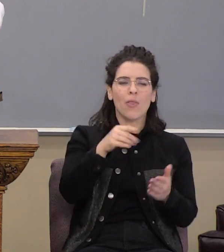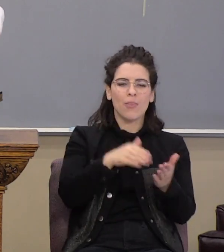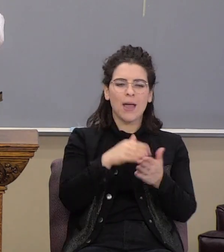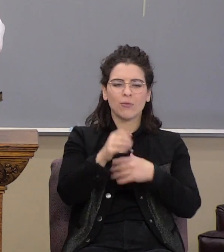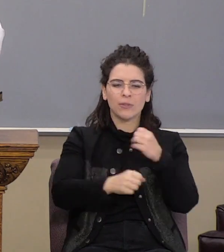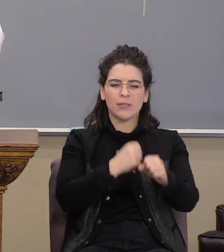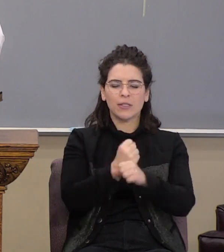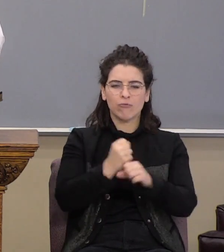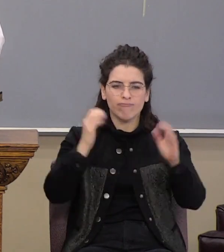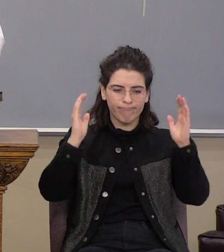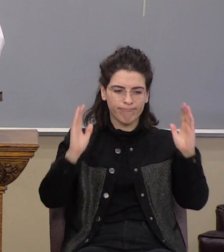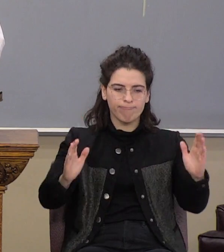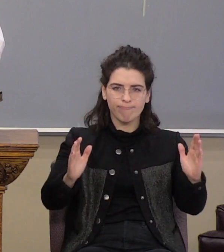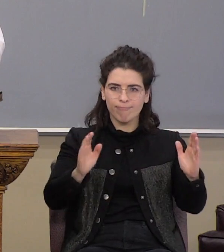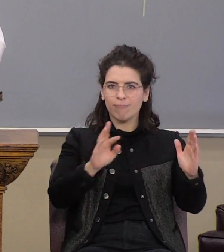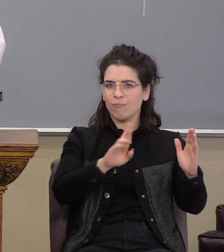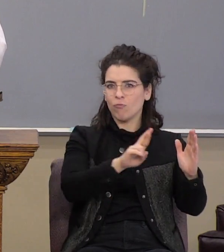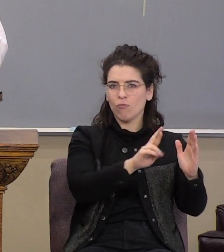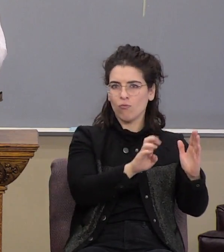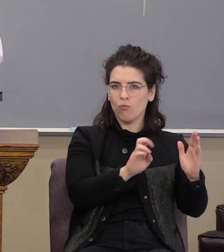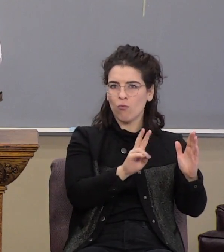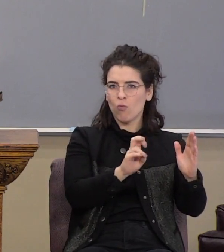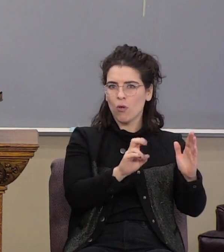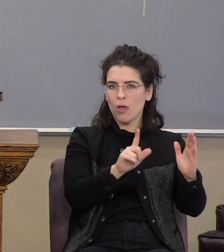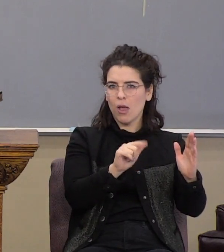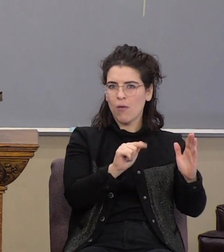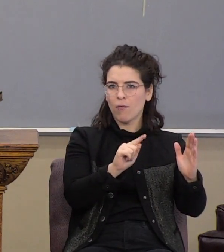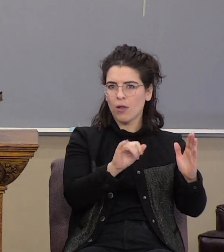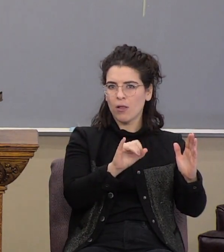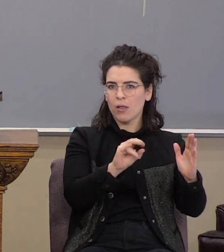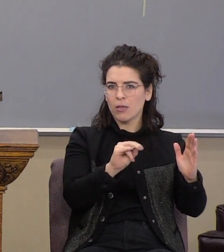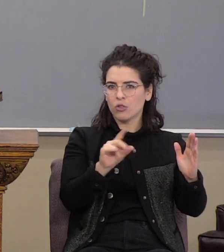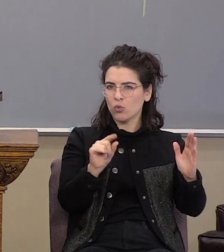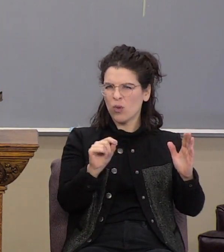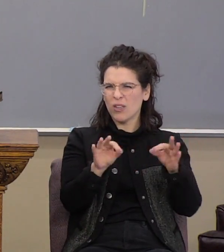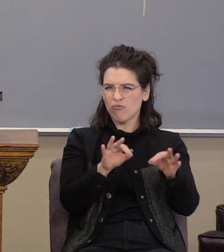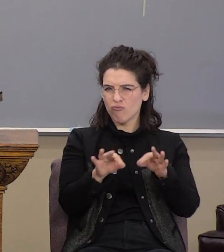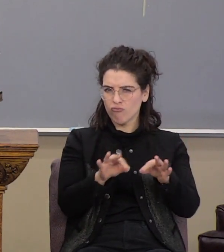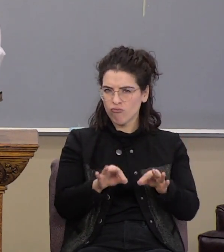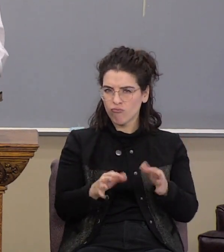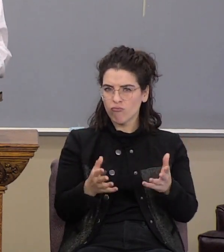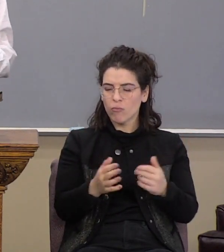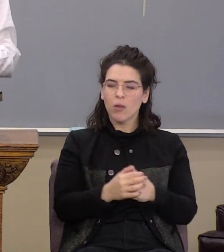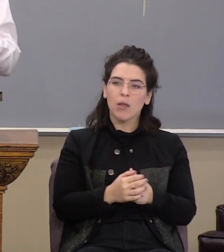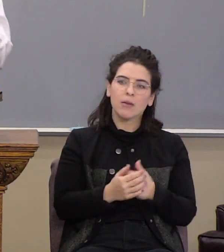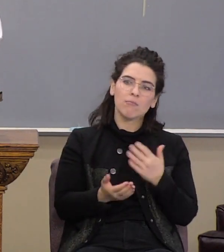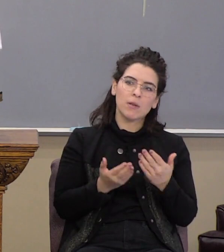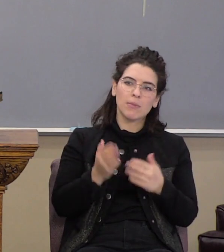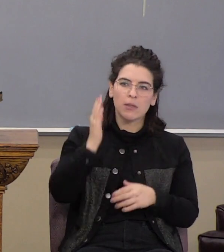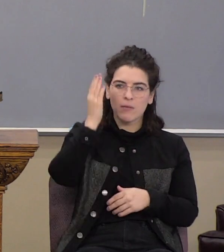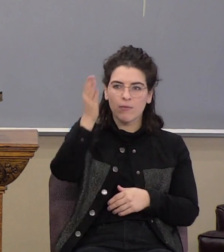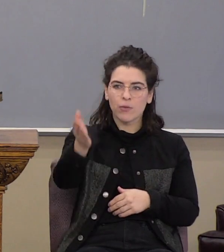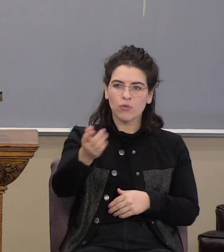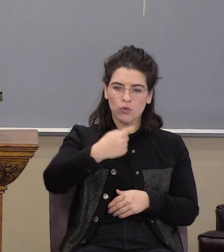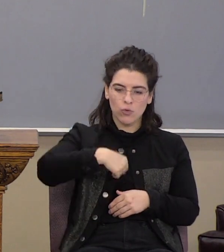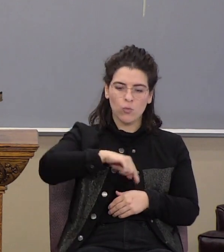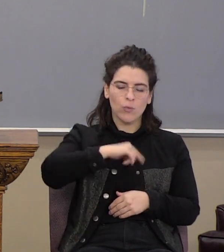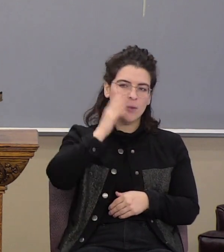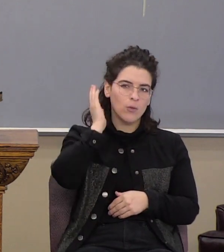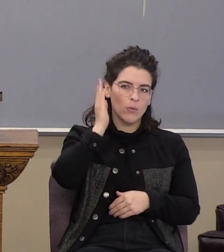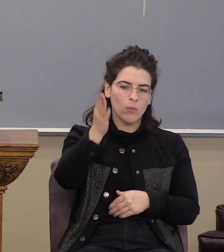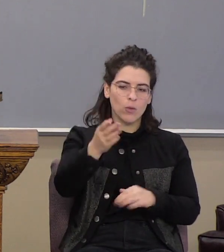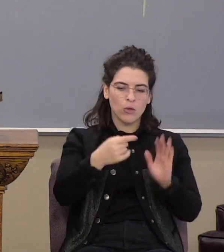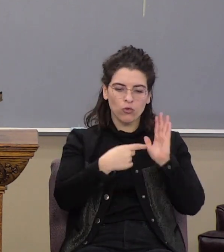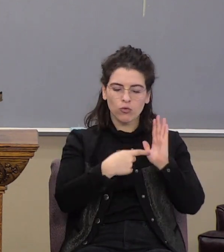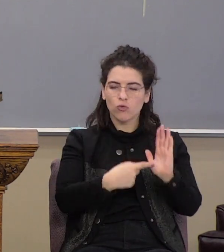that Revelation chapter 20 is talking about. Now, probably in the future, we'll demonstrate that this